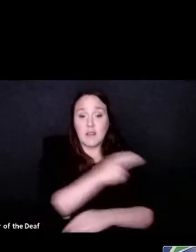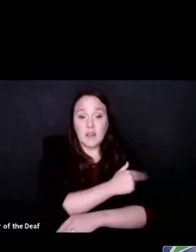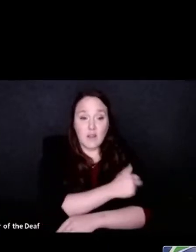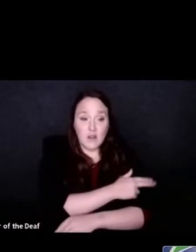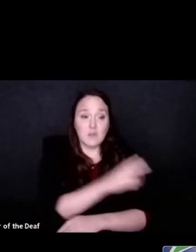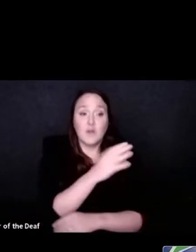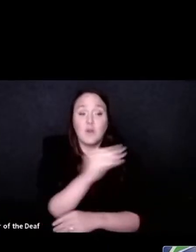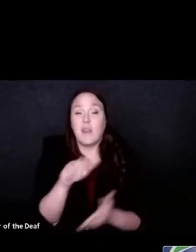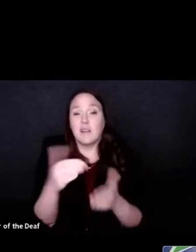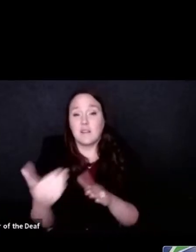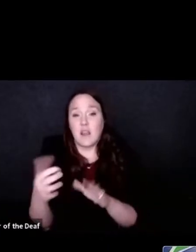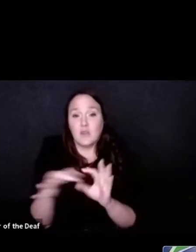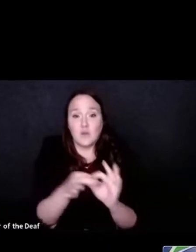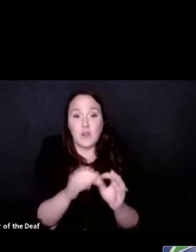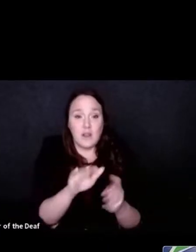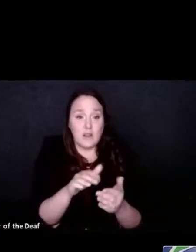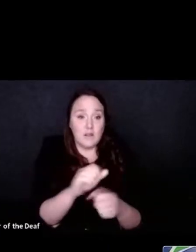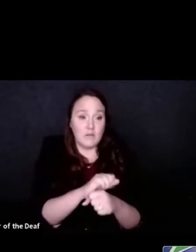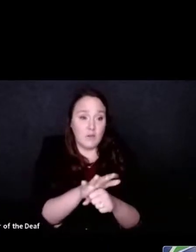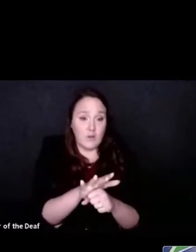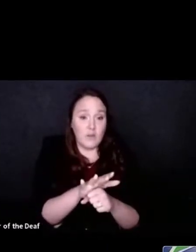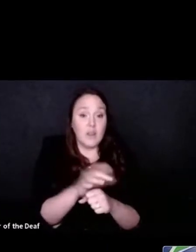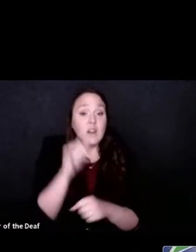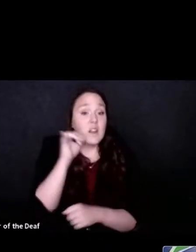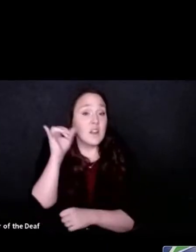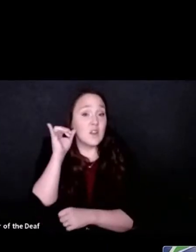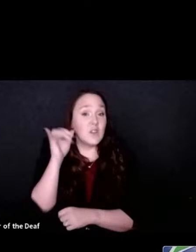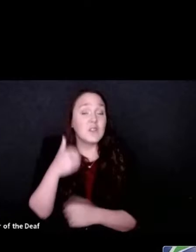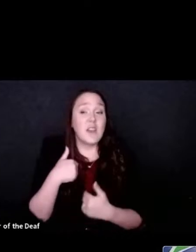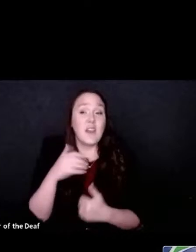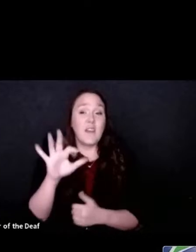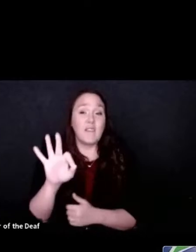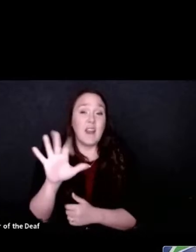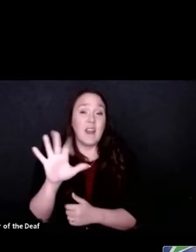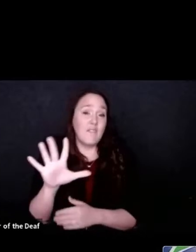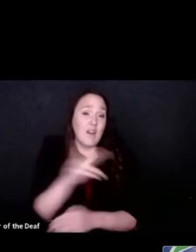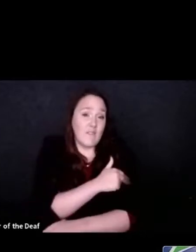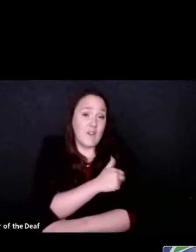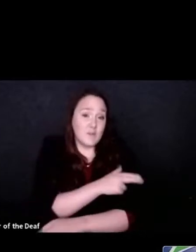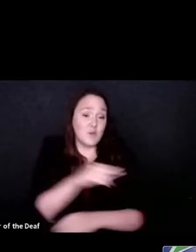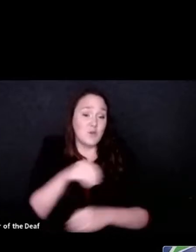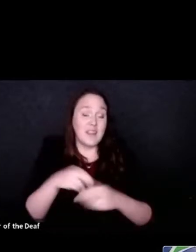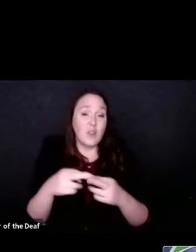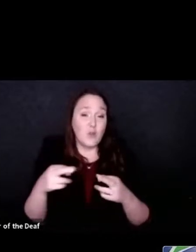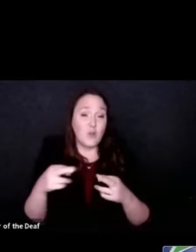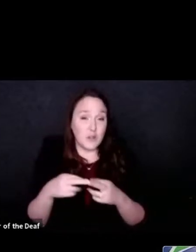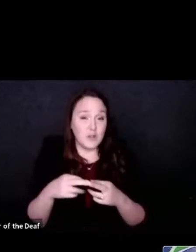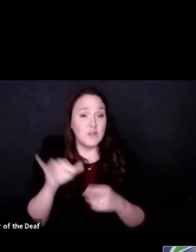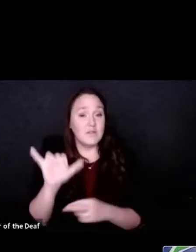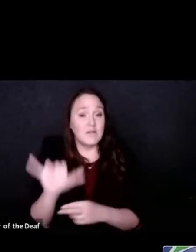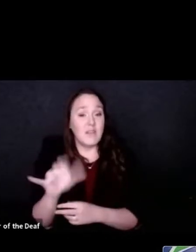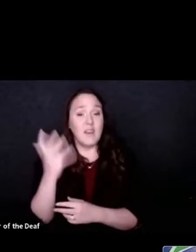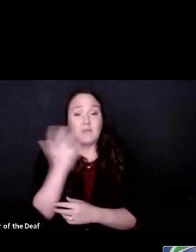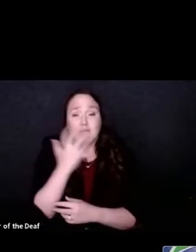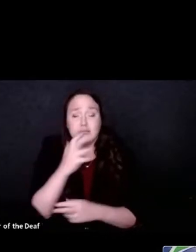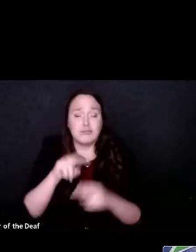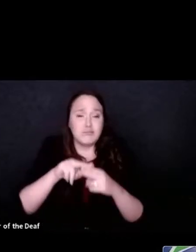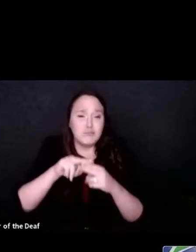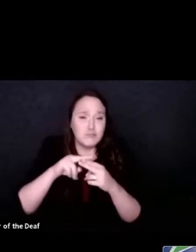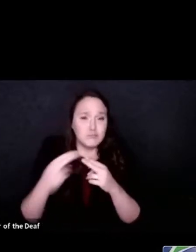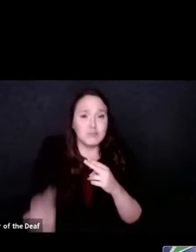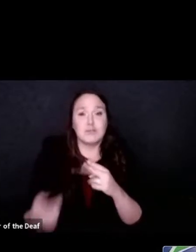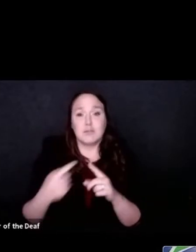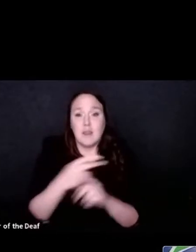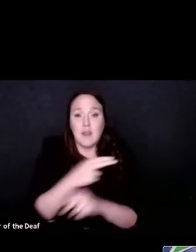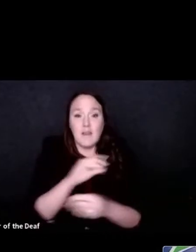COVID. As of yesterday in the region, we had only 95 hospitalizations. So almost a 7-fold decrease in the number of